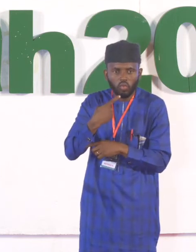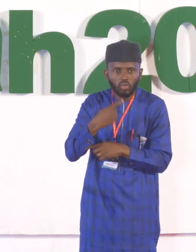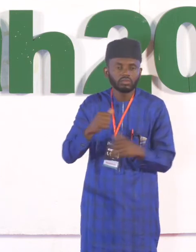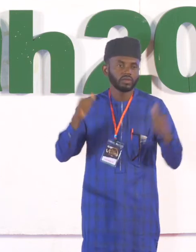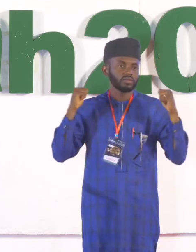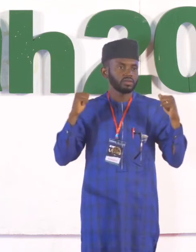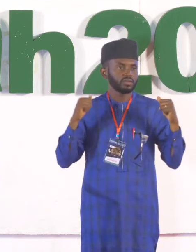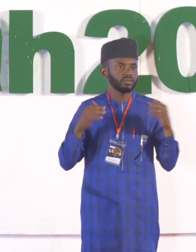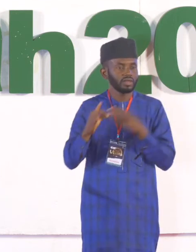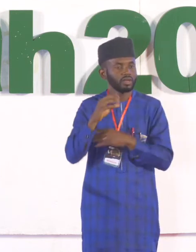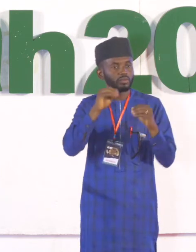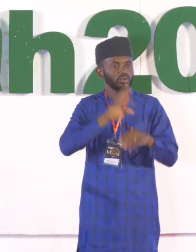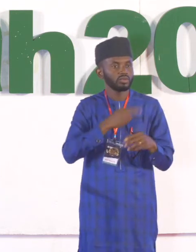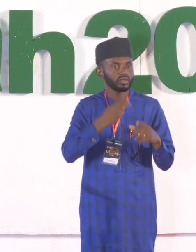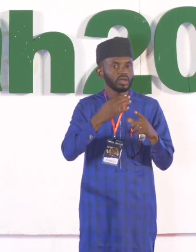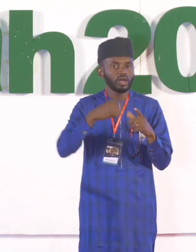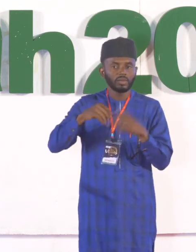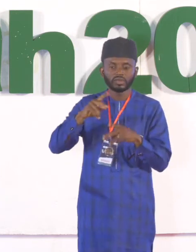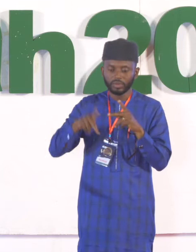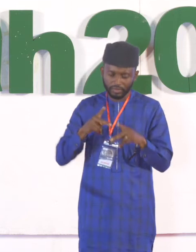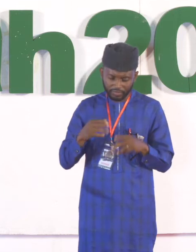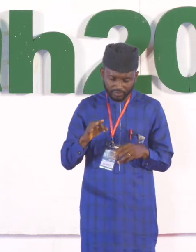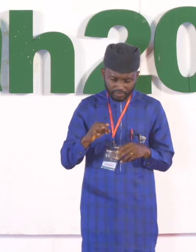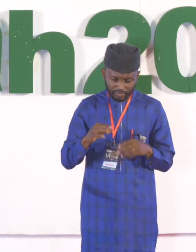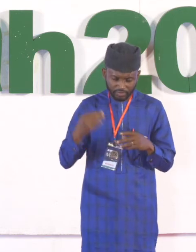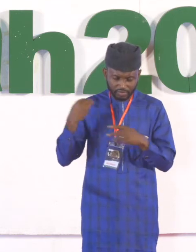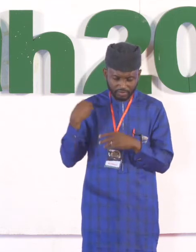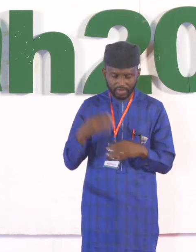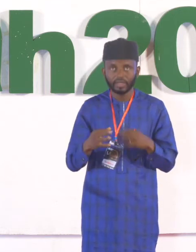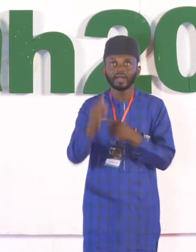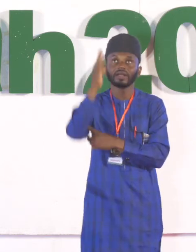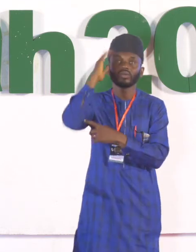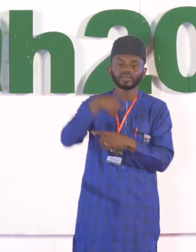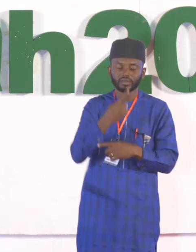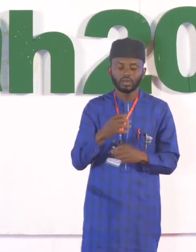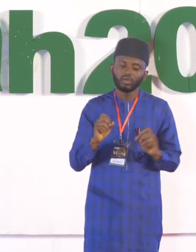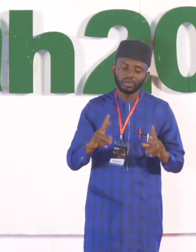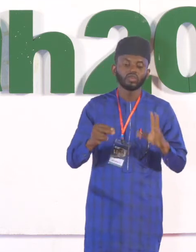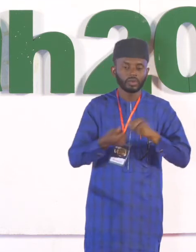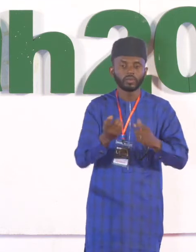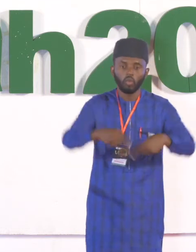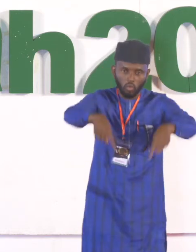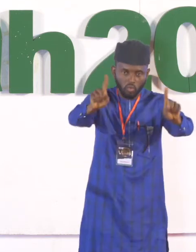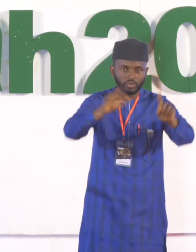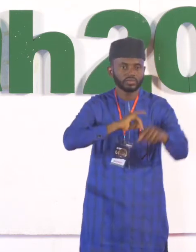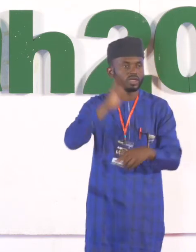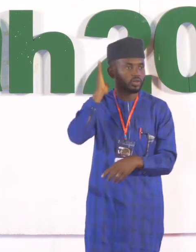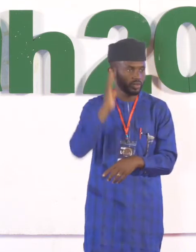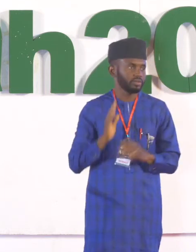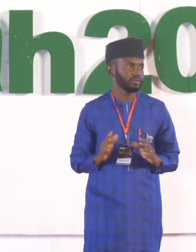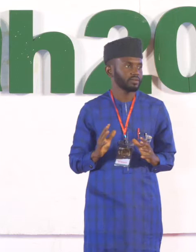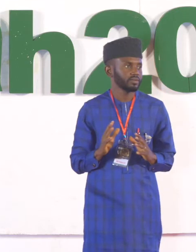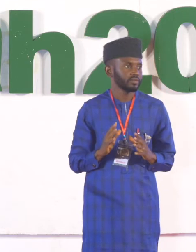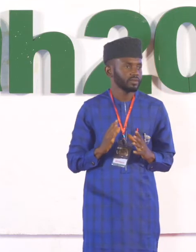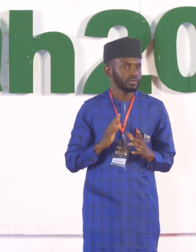Then Allah will say, no problem, go, I will come for hisab. That is not the end. Remember,